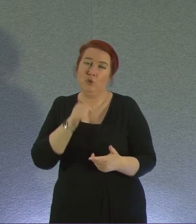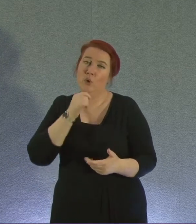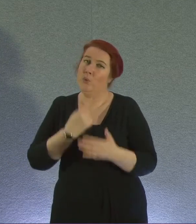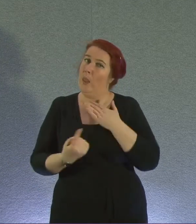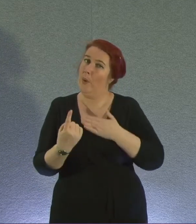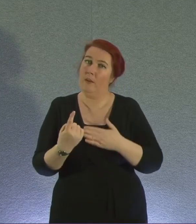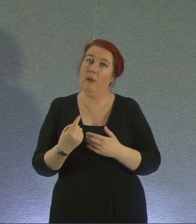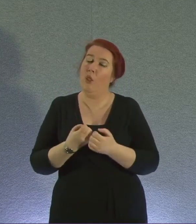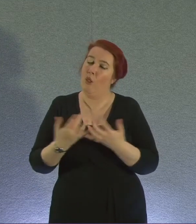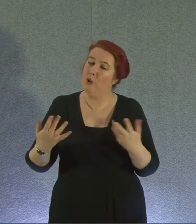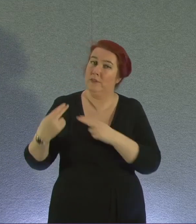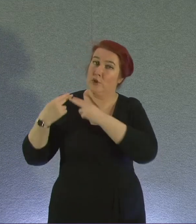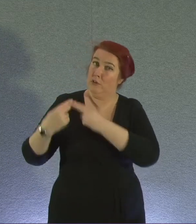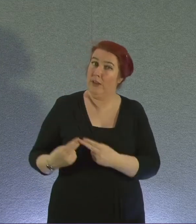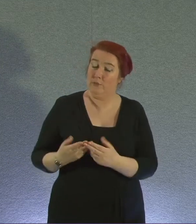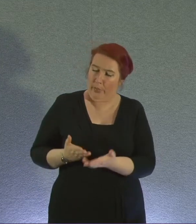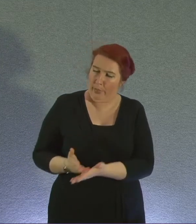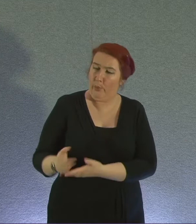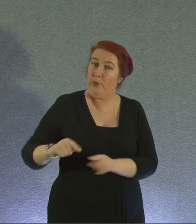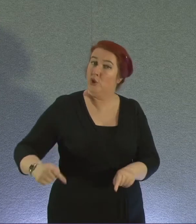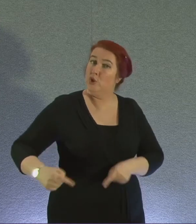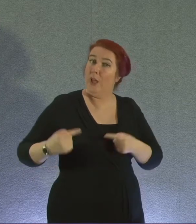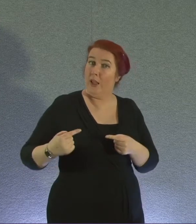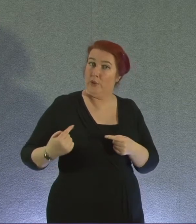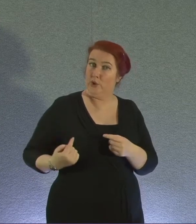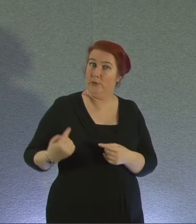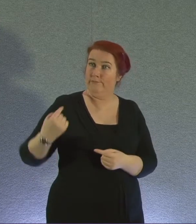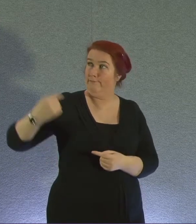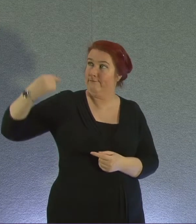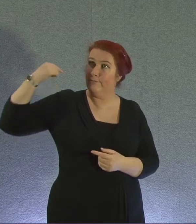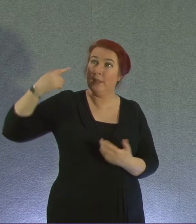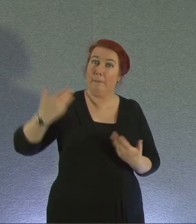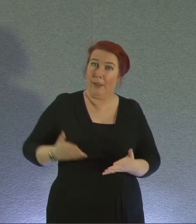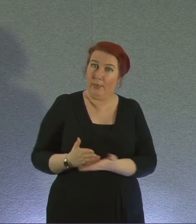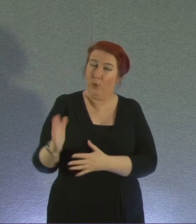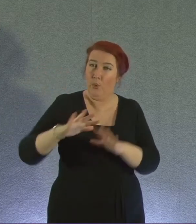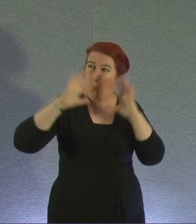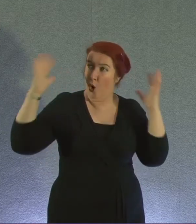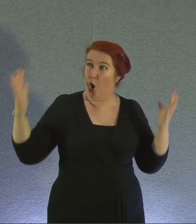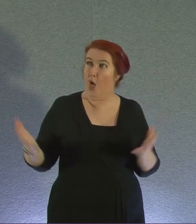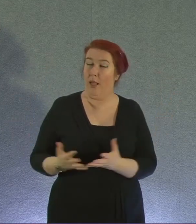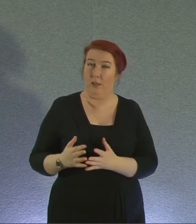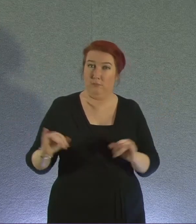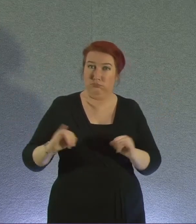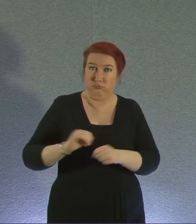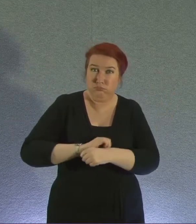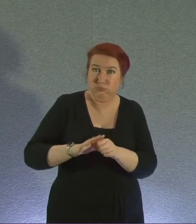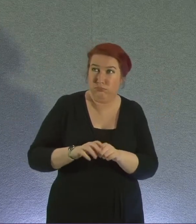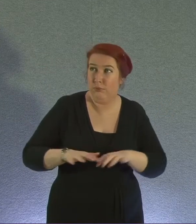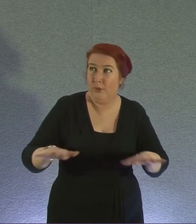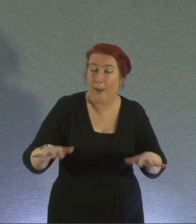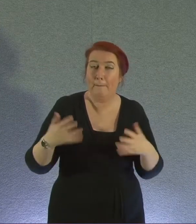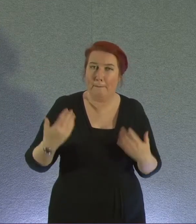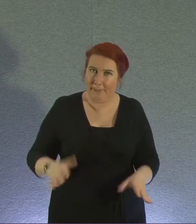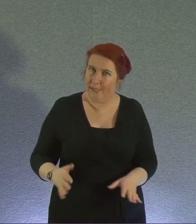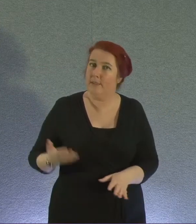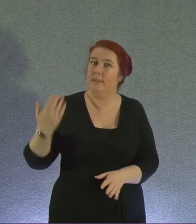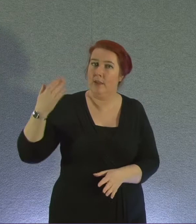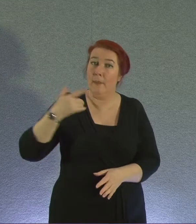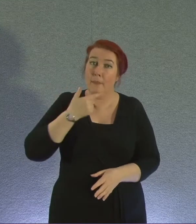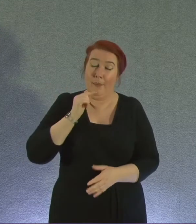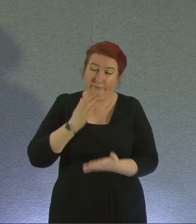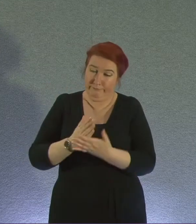challenge and have survived this challenge, the challenge of a global pandemic, the challenge where people are nervous about their future and their lives, people are